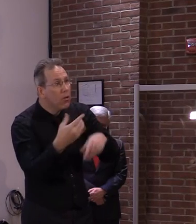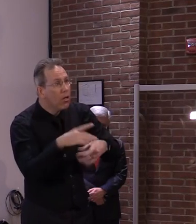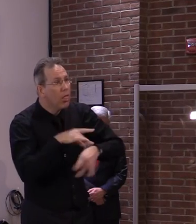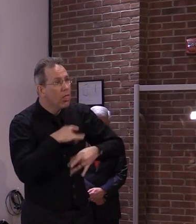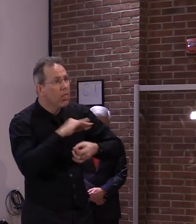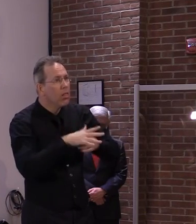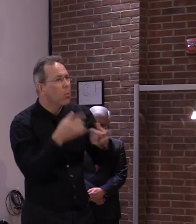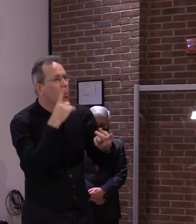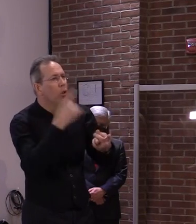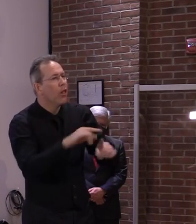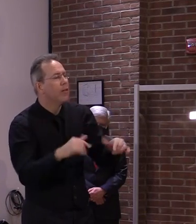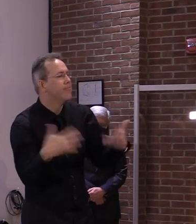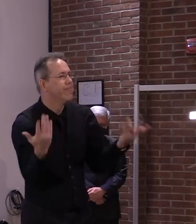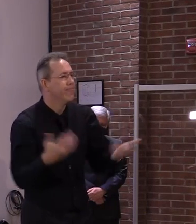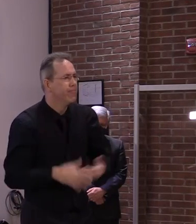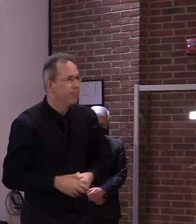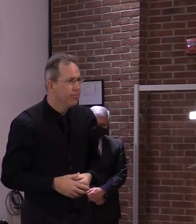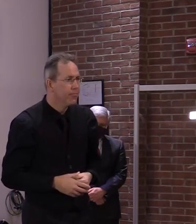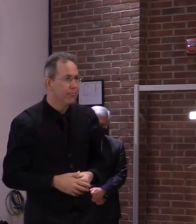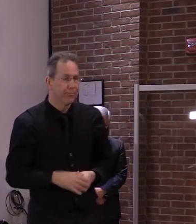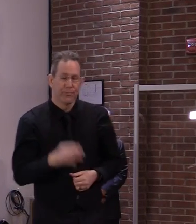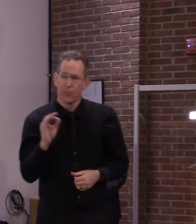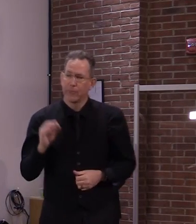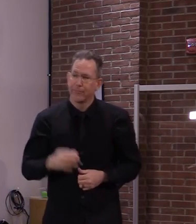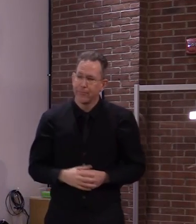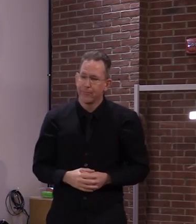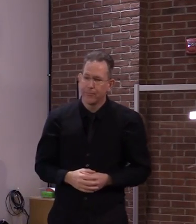Okay, great. Thank you very much.